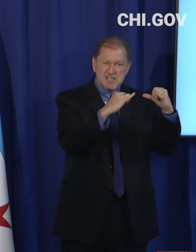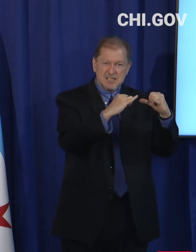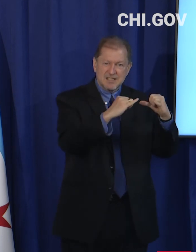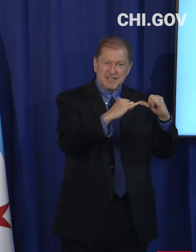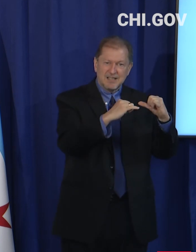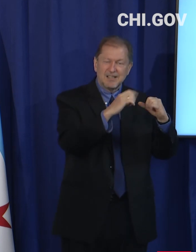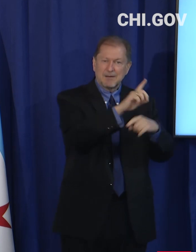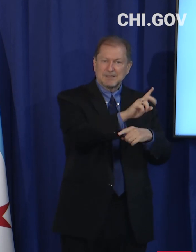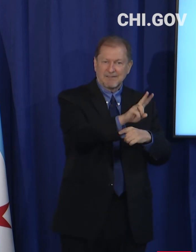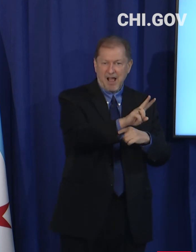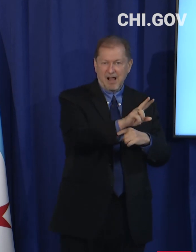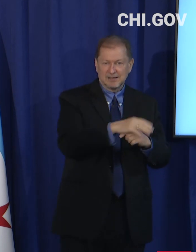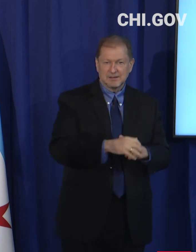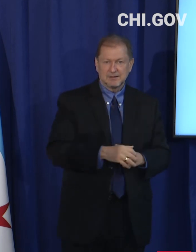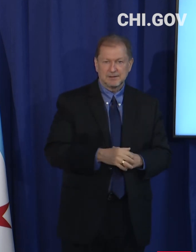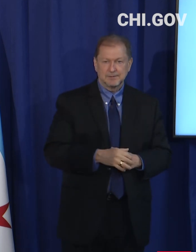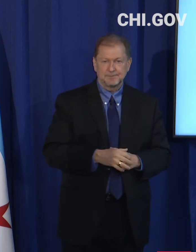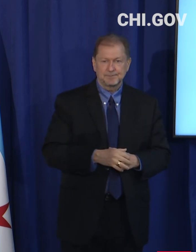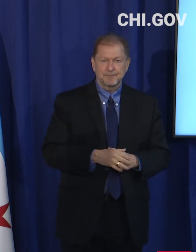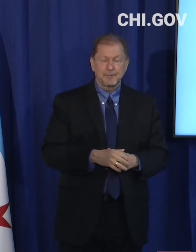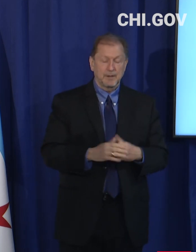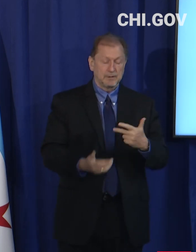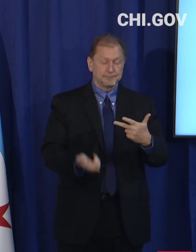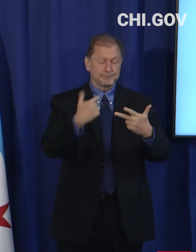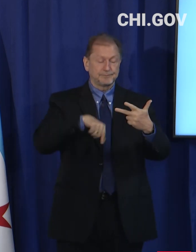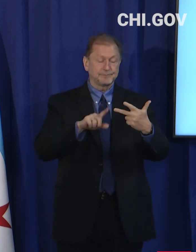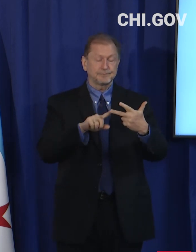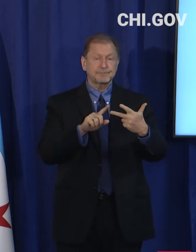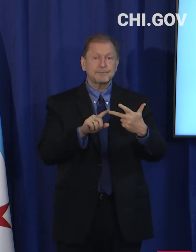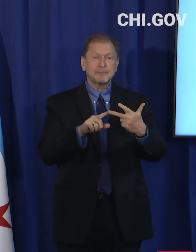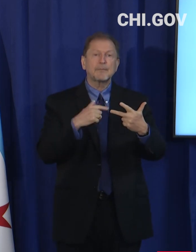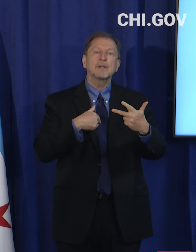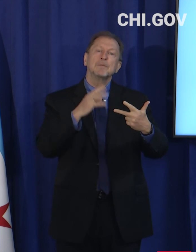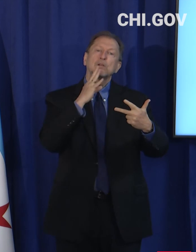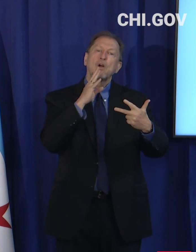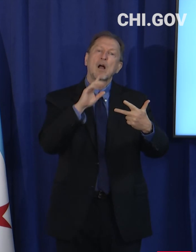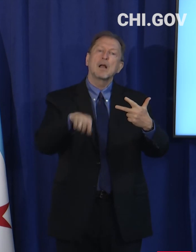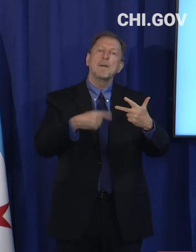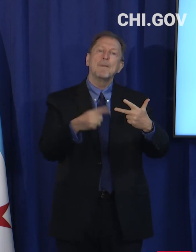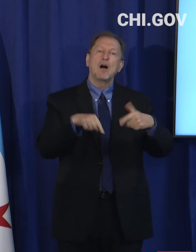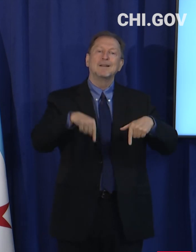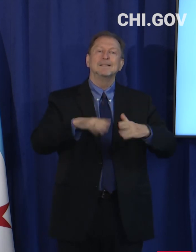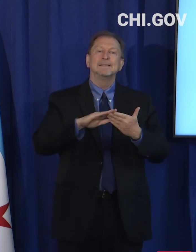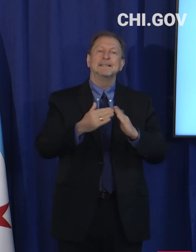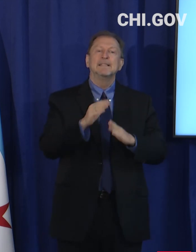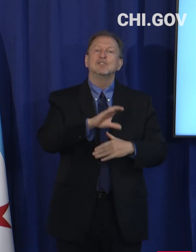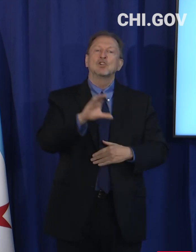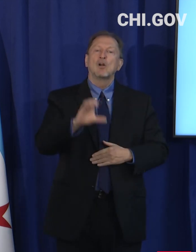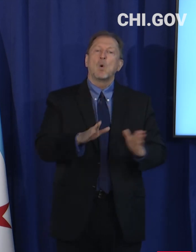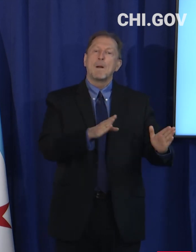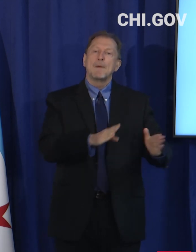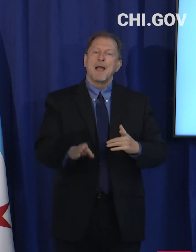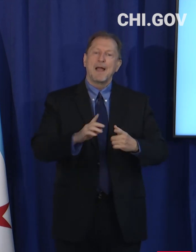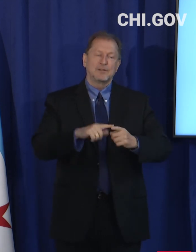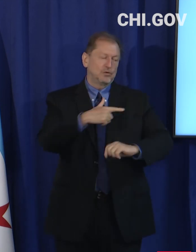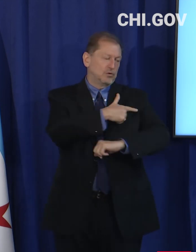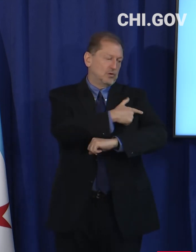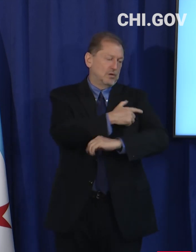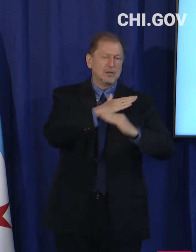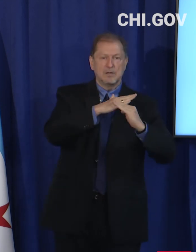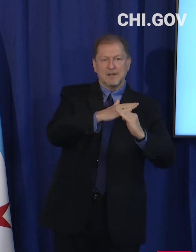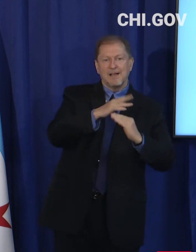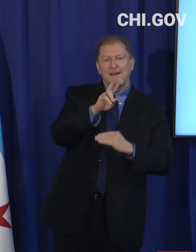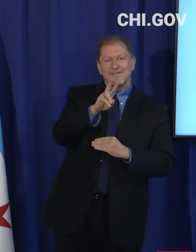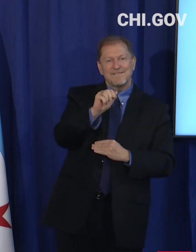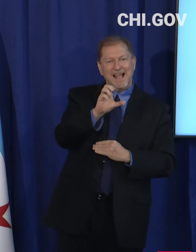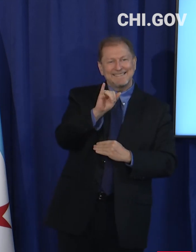attention to our city's plans for distributing the COVID-19 vaccine when it becomes available. First,